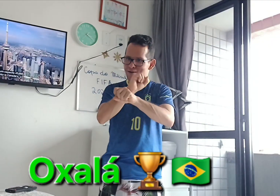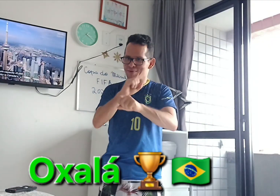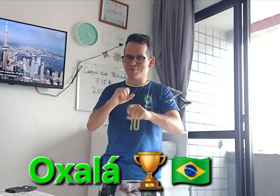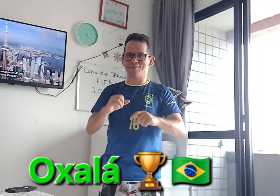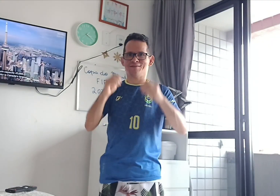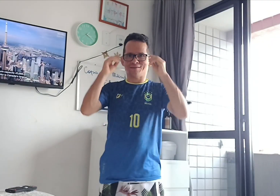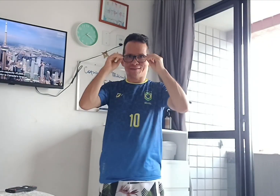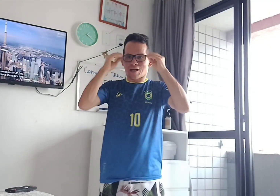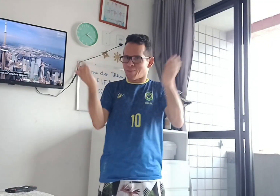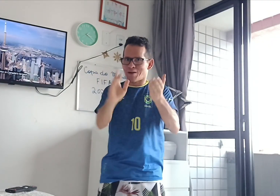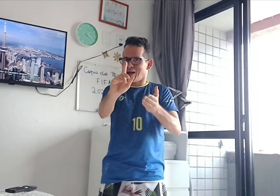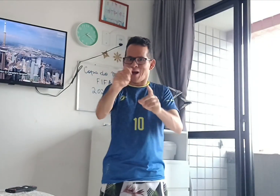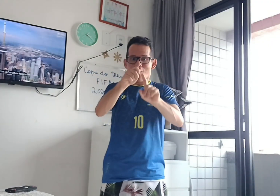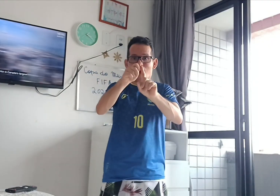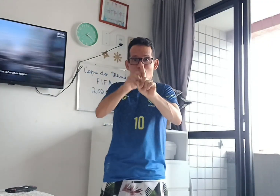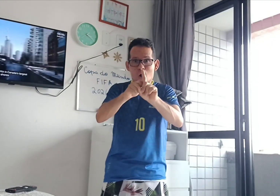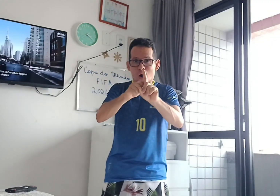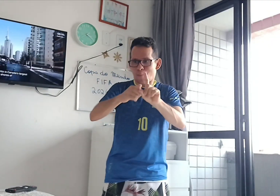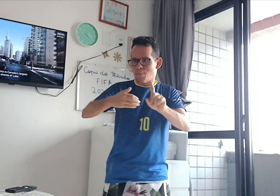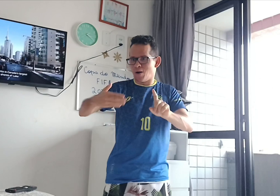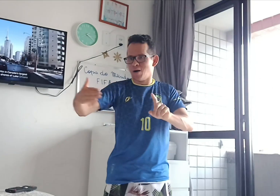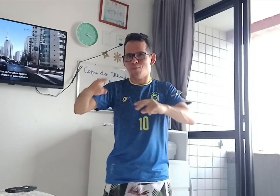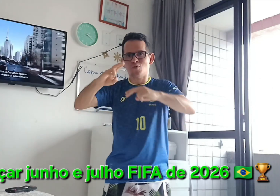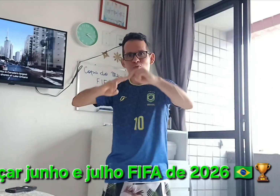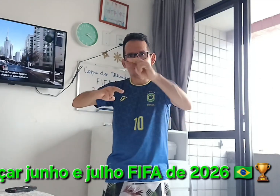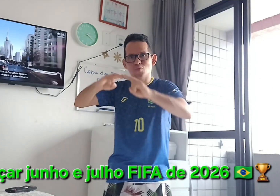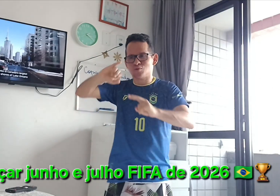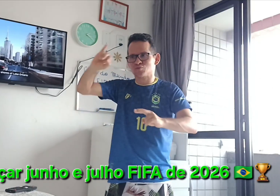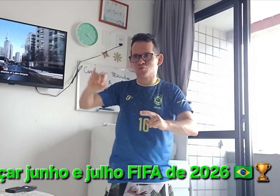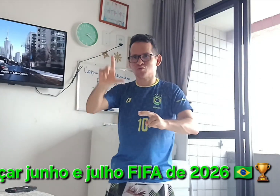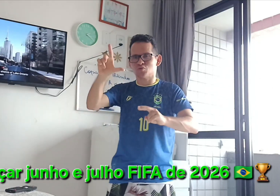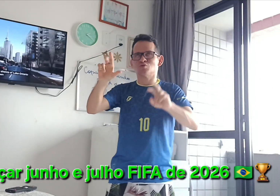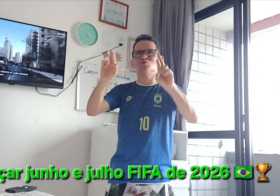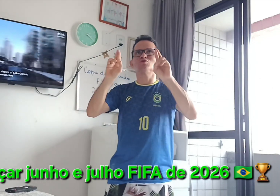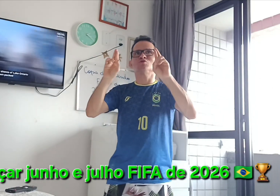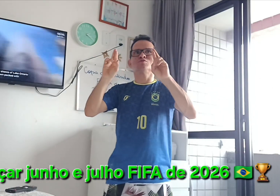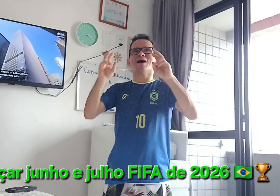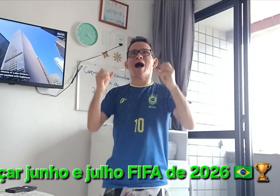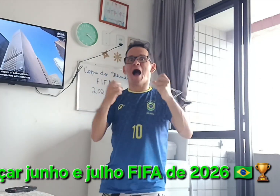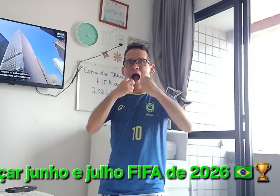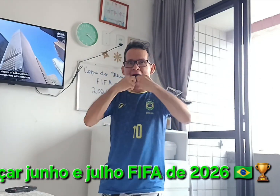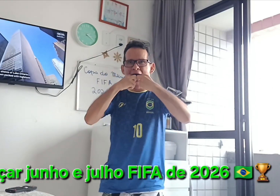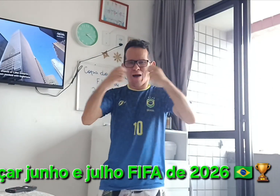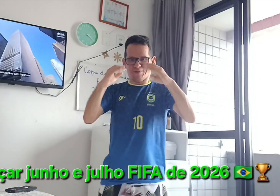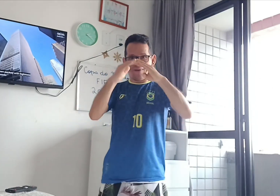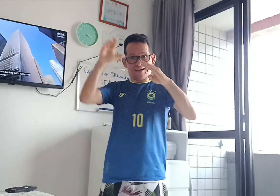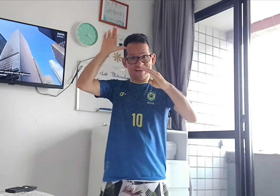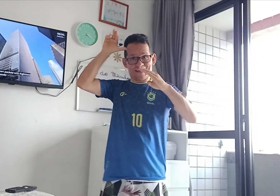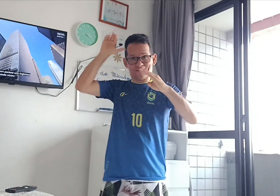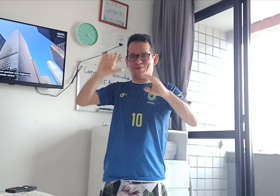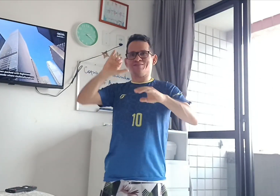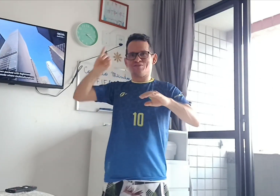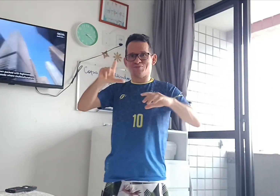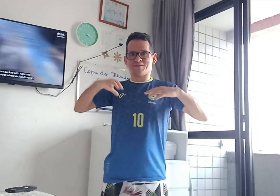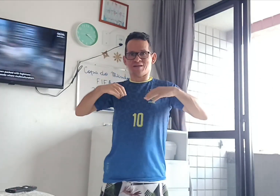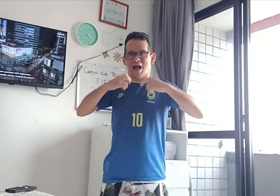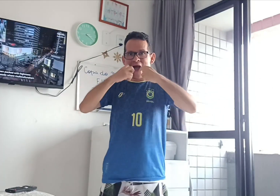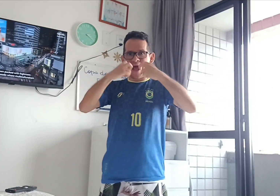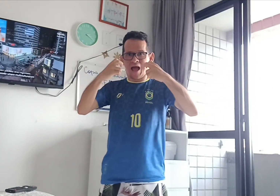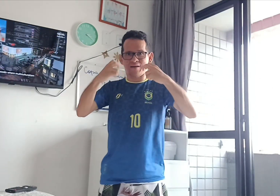Canada's largest city, set on the shores of Lake Ontario, with a downtown packed with high-rises and neighborhoods where multiculturalism is part